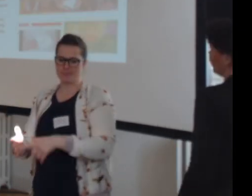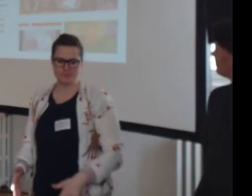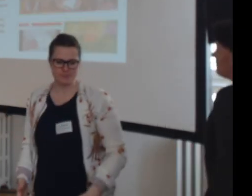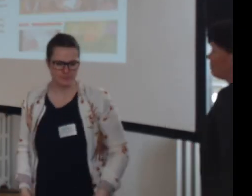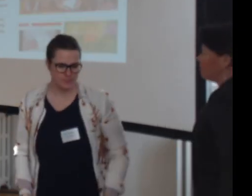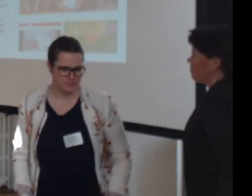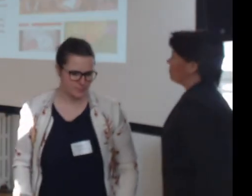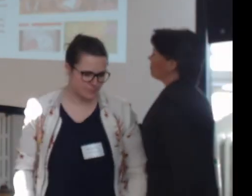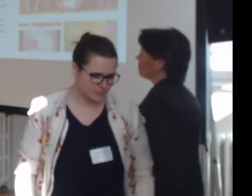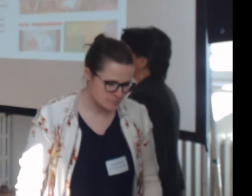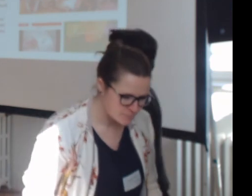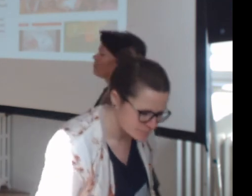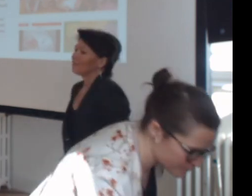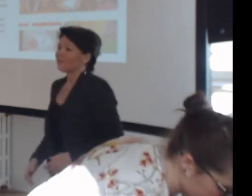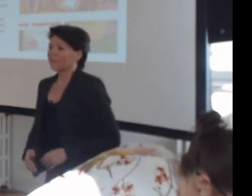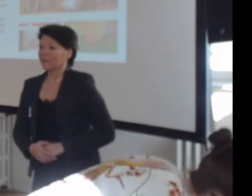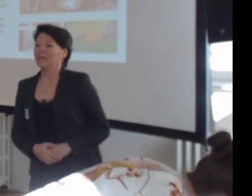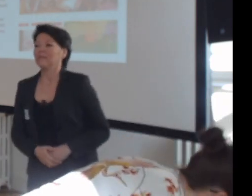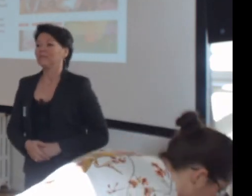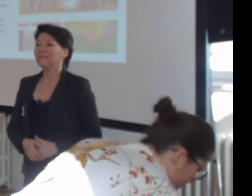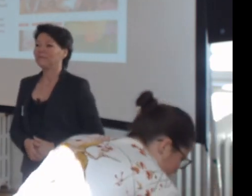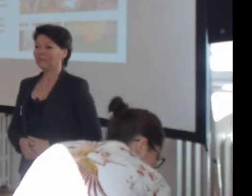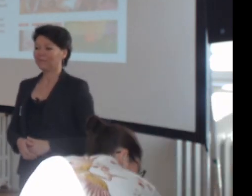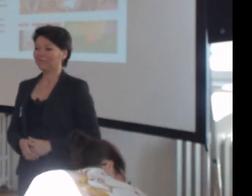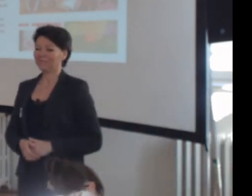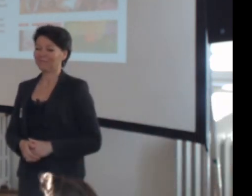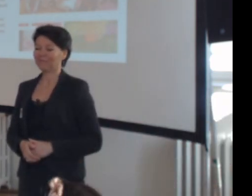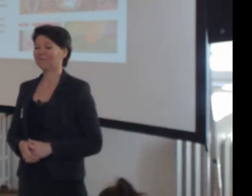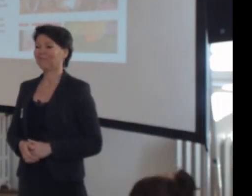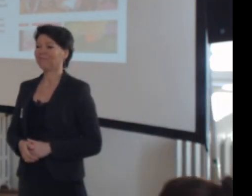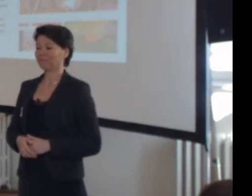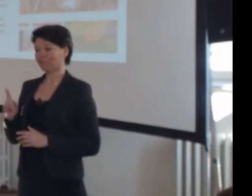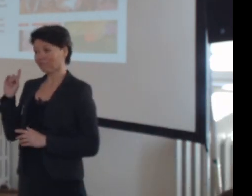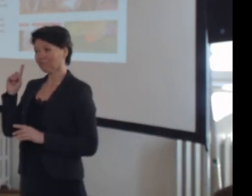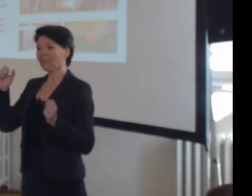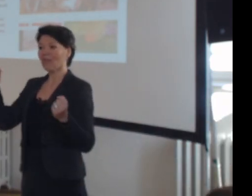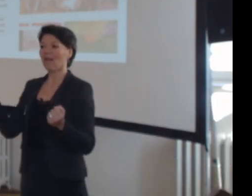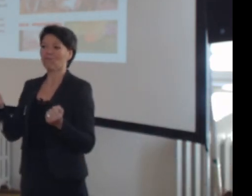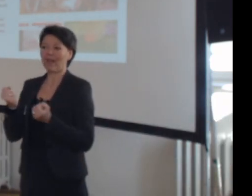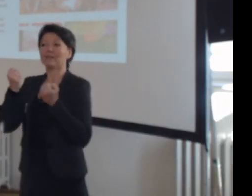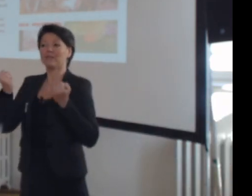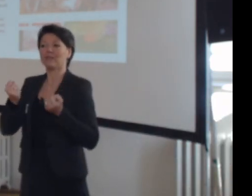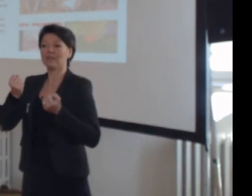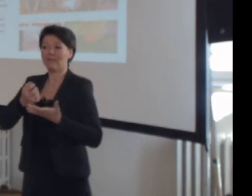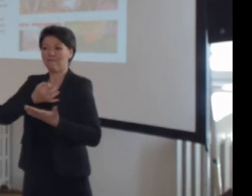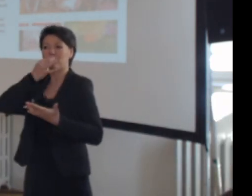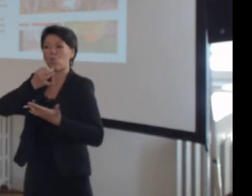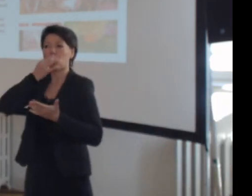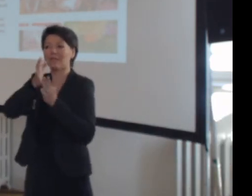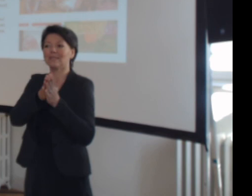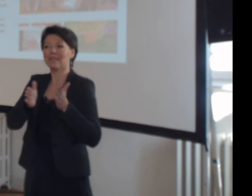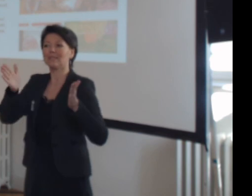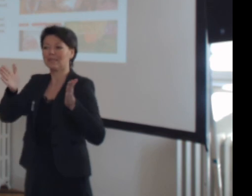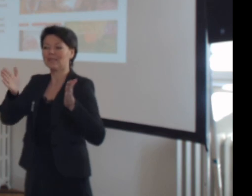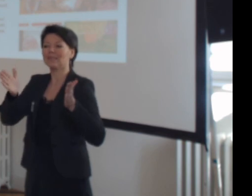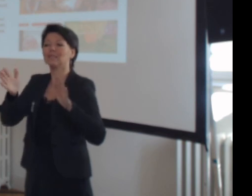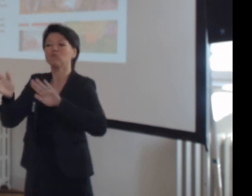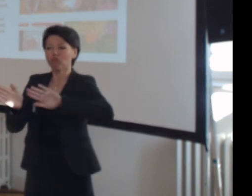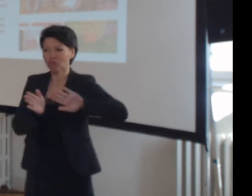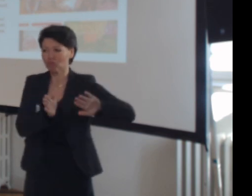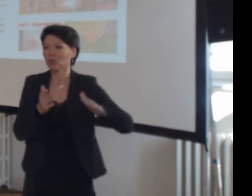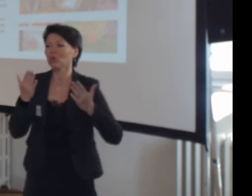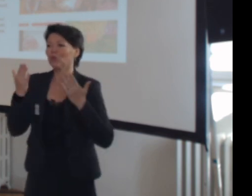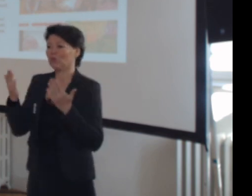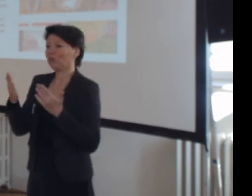the library. From this activity part, Reading Aloud sessions, I move on